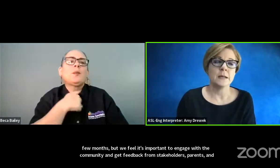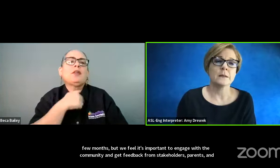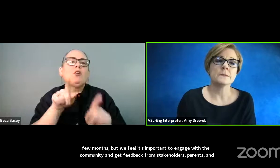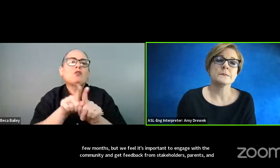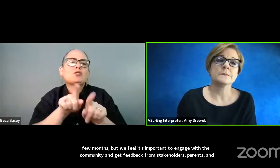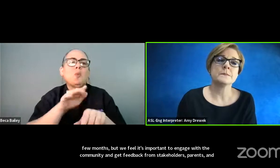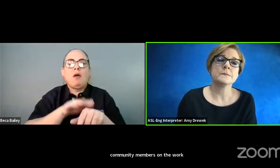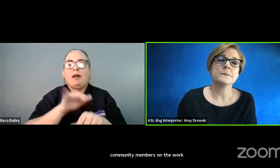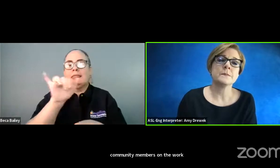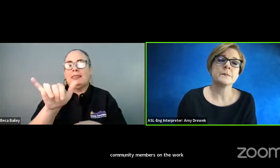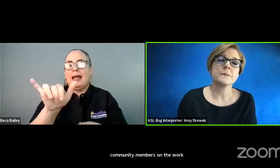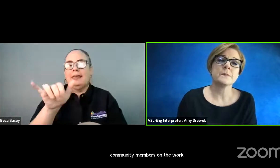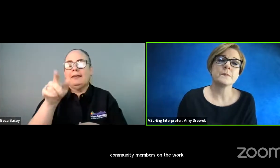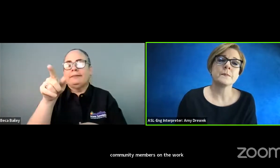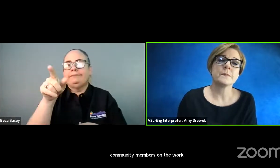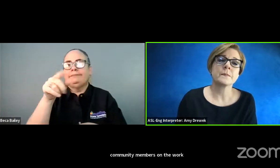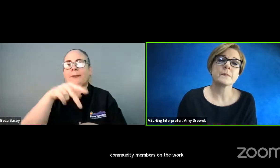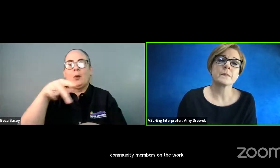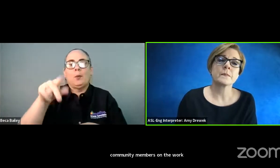be submitting.